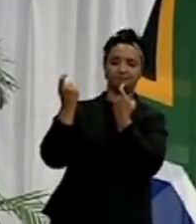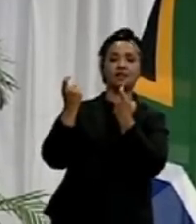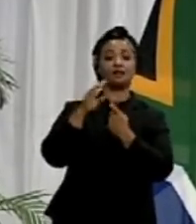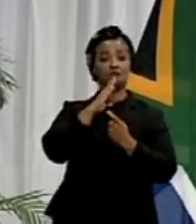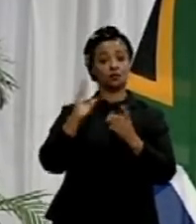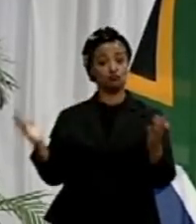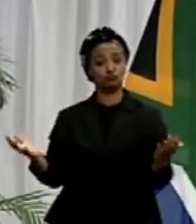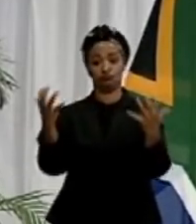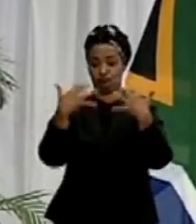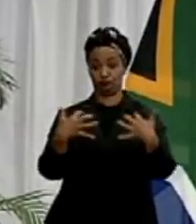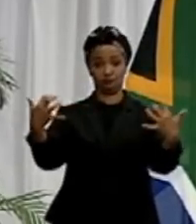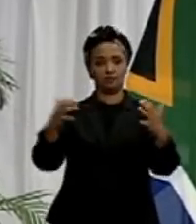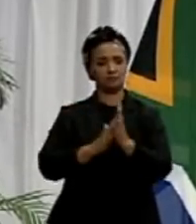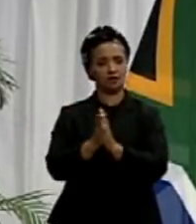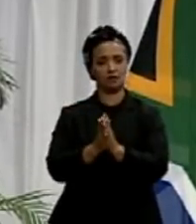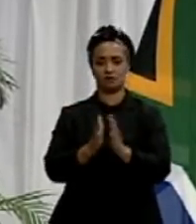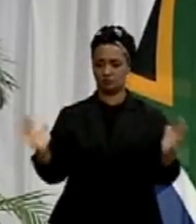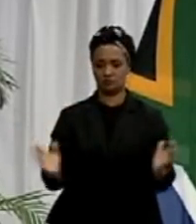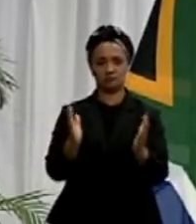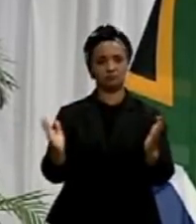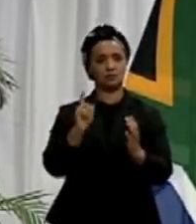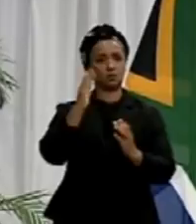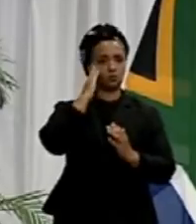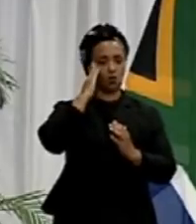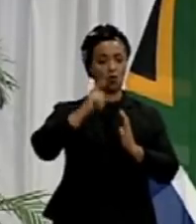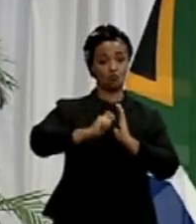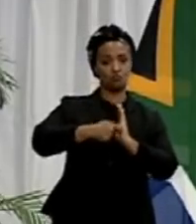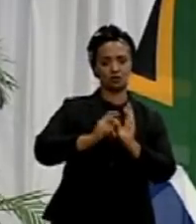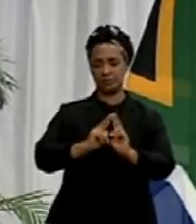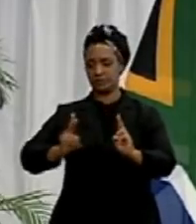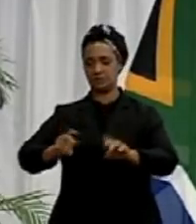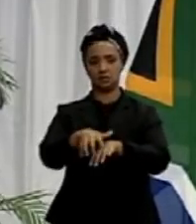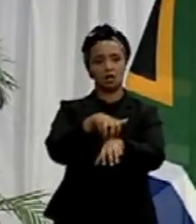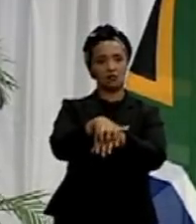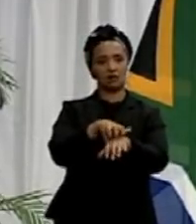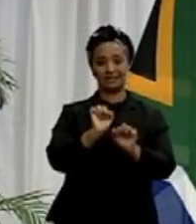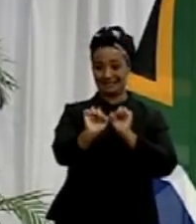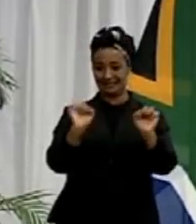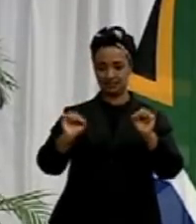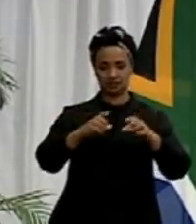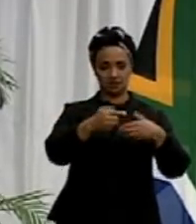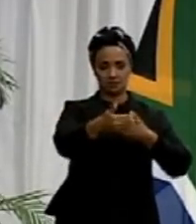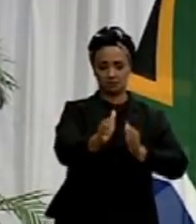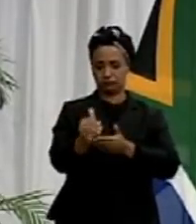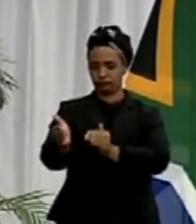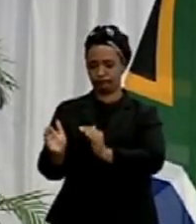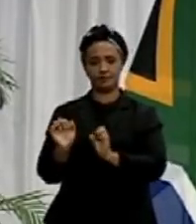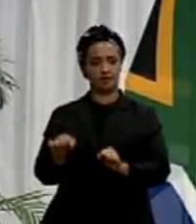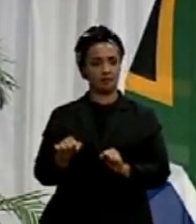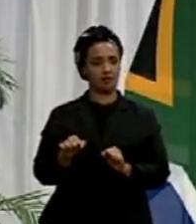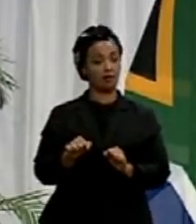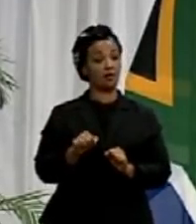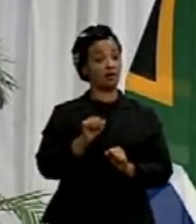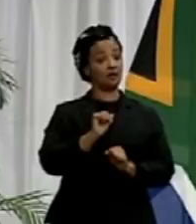to encourage them to establish viable agricultural projects on their plots. In this